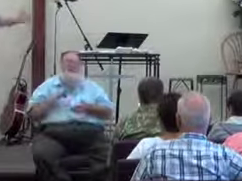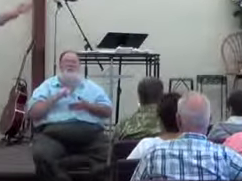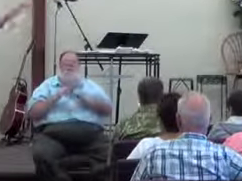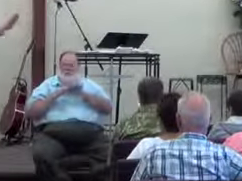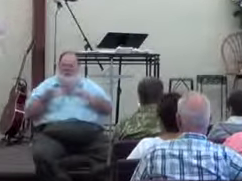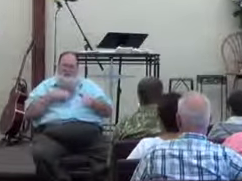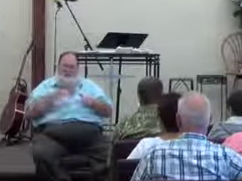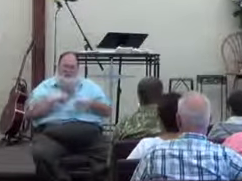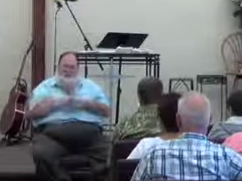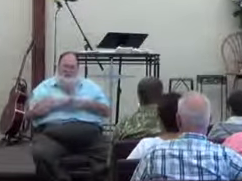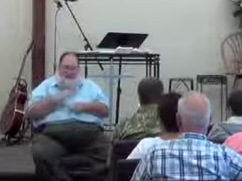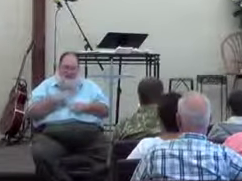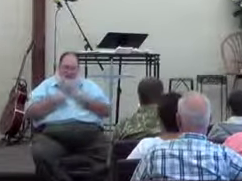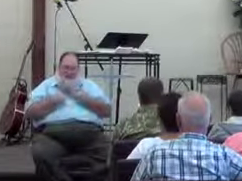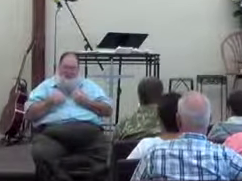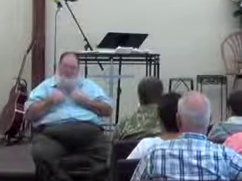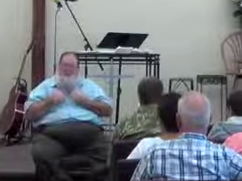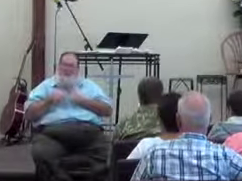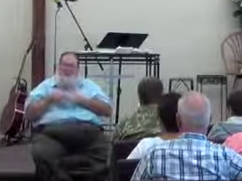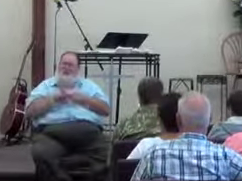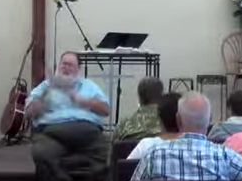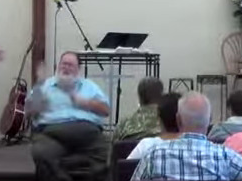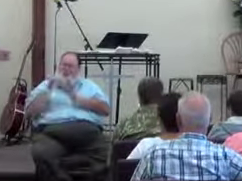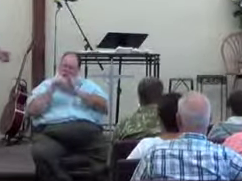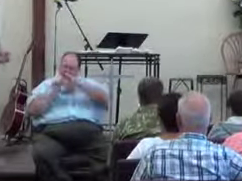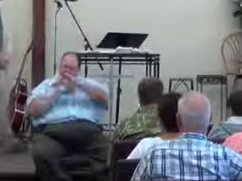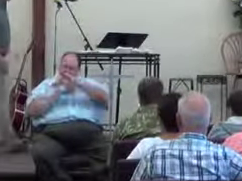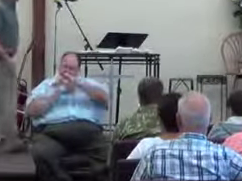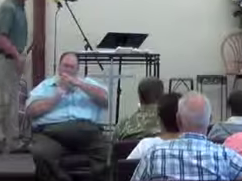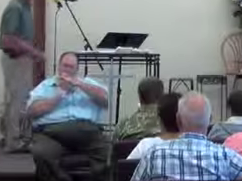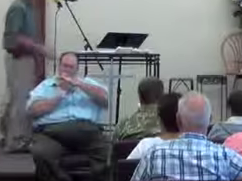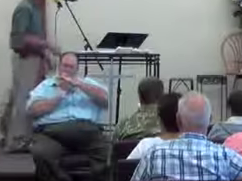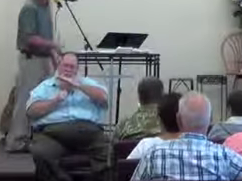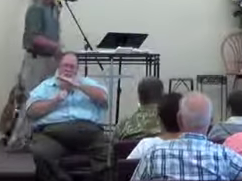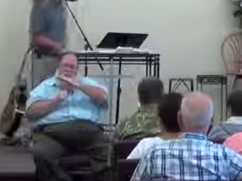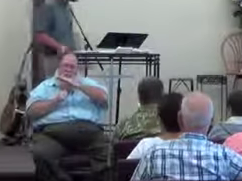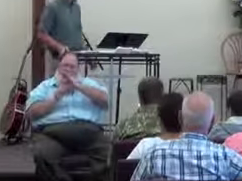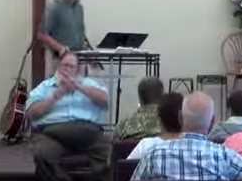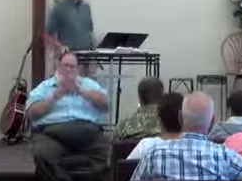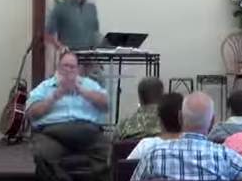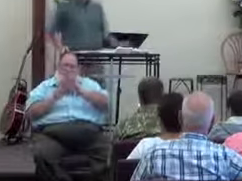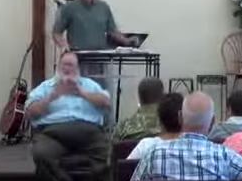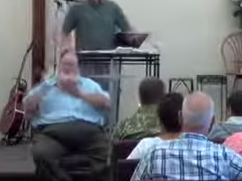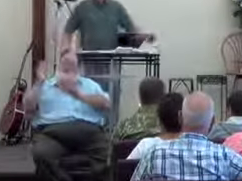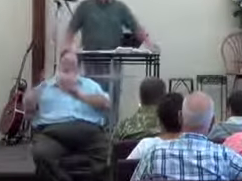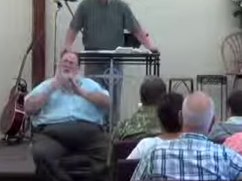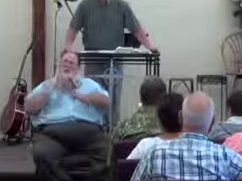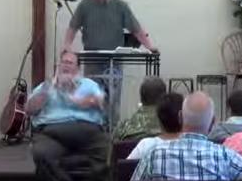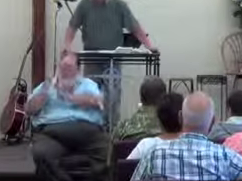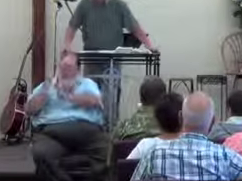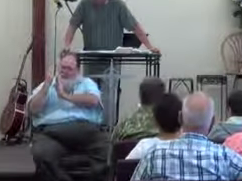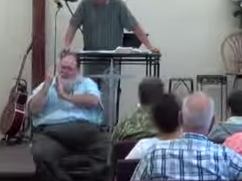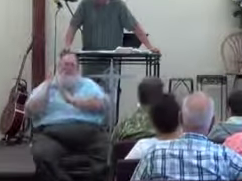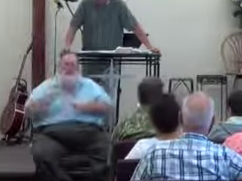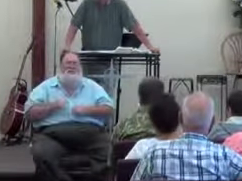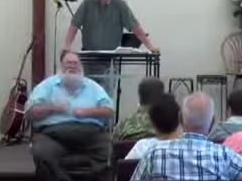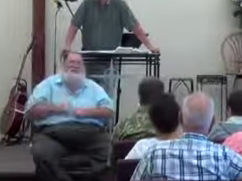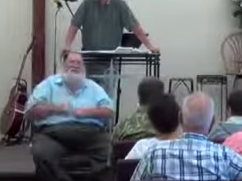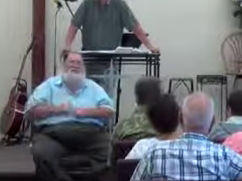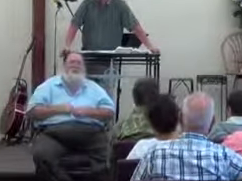and have the strength to get out here today. And that someone is God, of course. And sometimes we just don't think